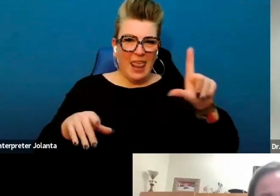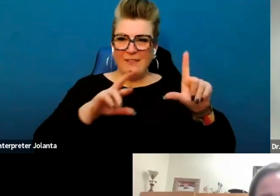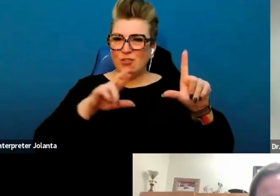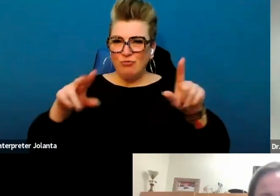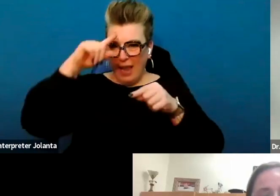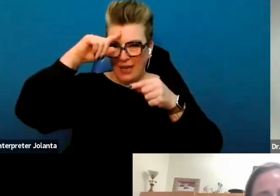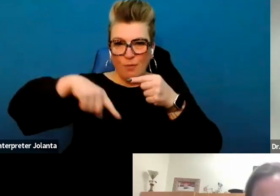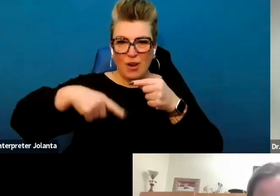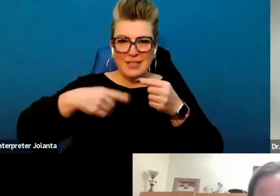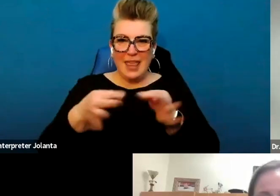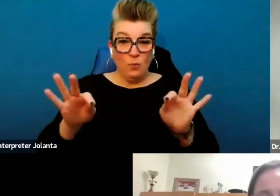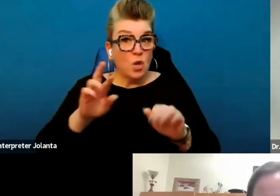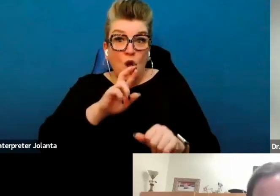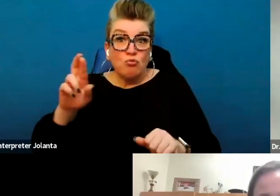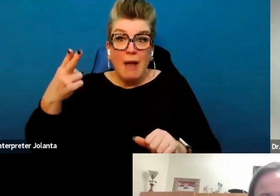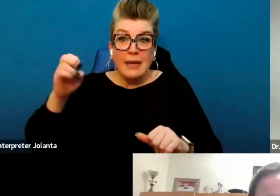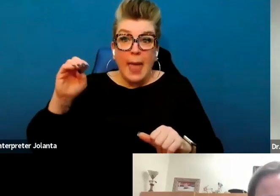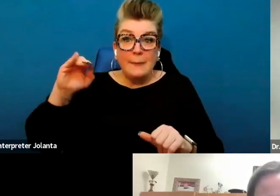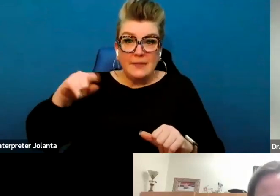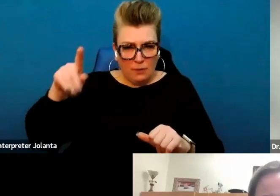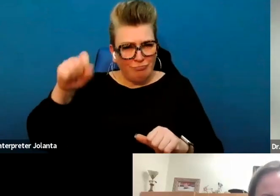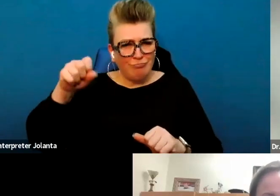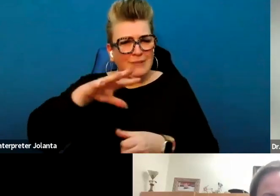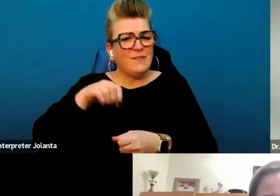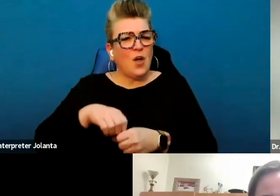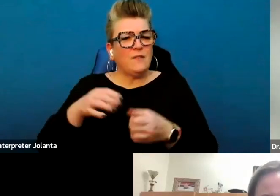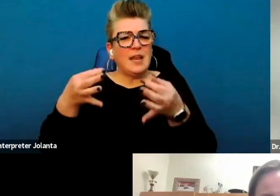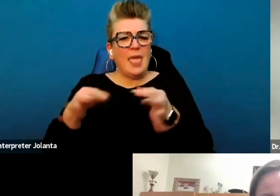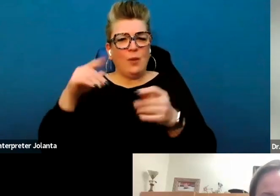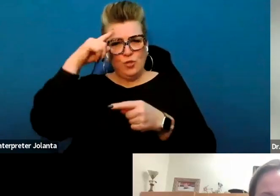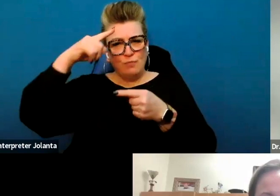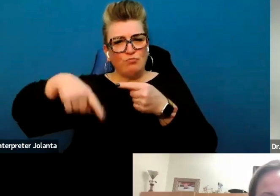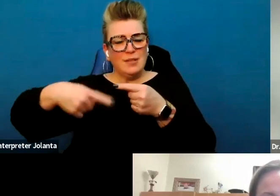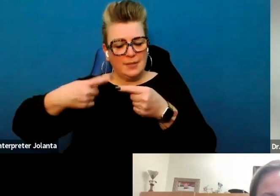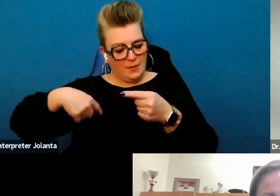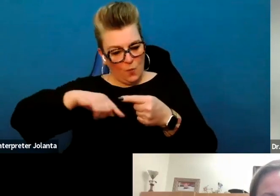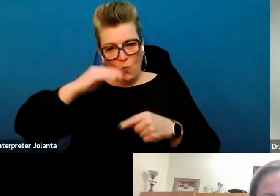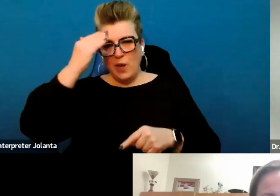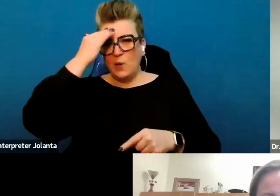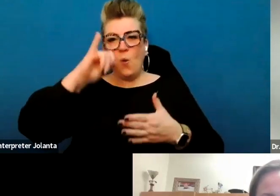processing of language. Certainly, the right hemisphere is involved in language processing. We know that.